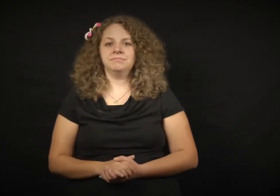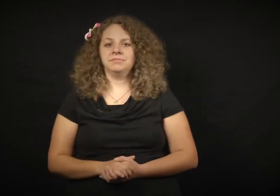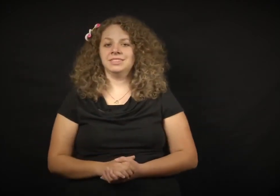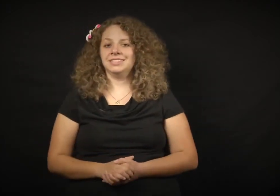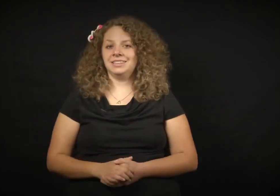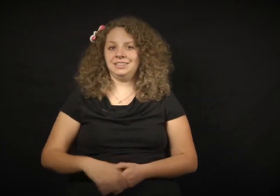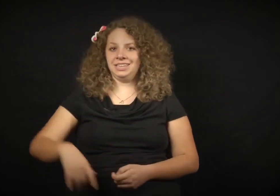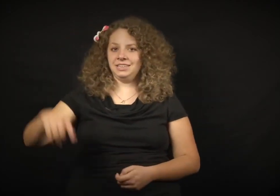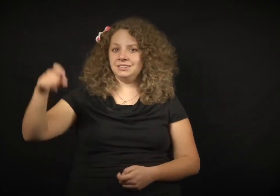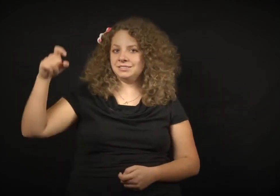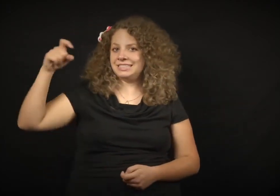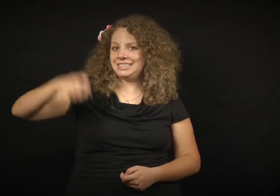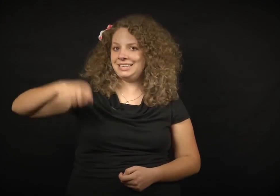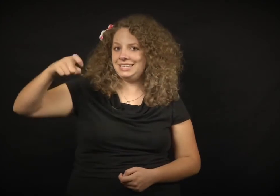The sign need. Need.